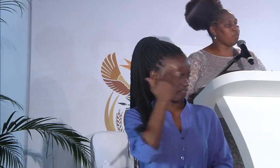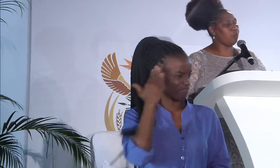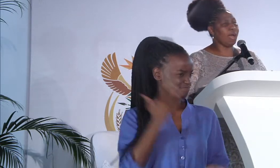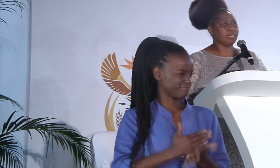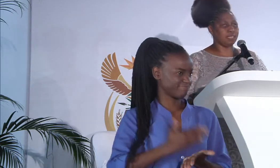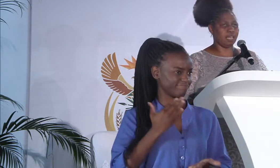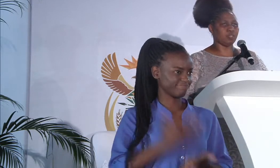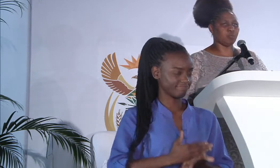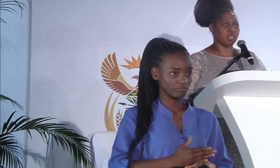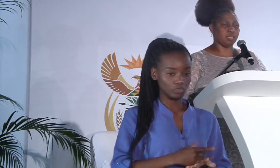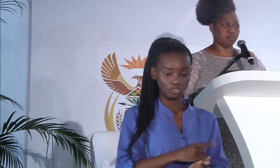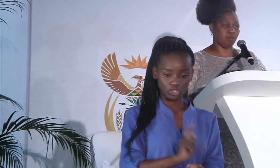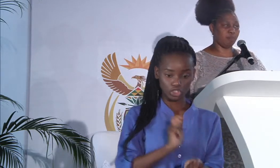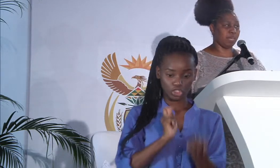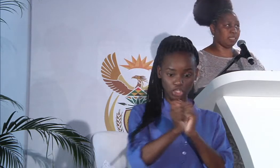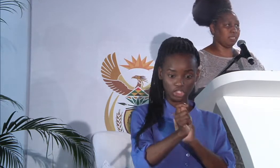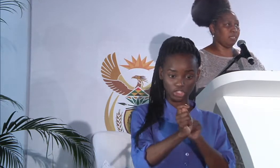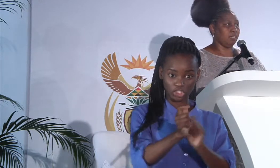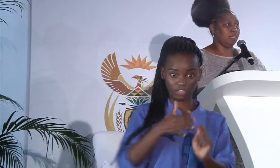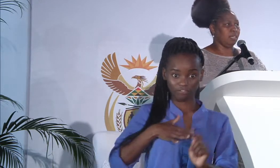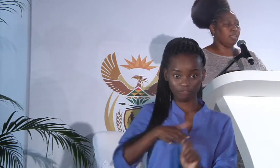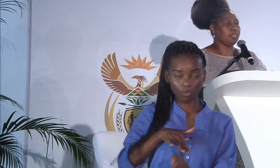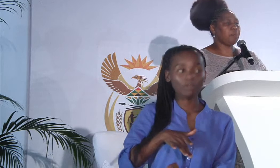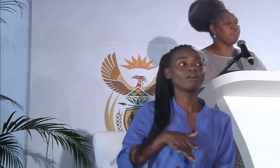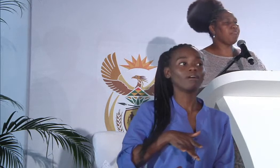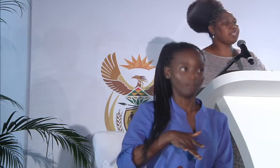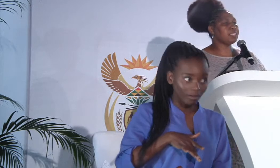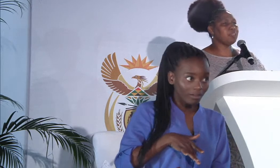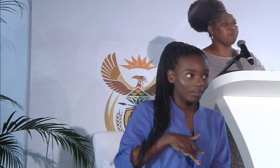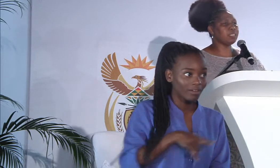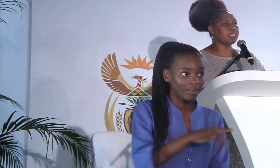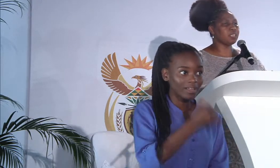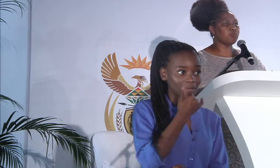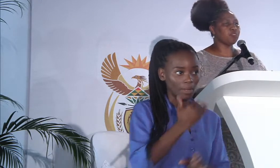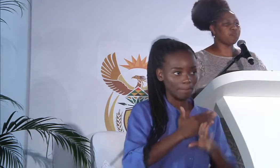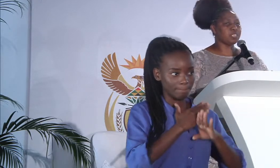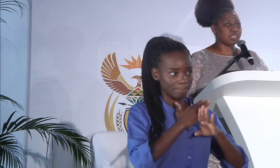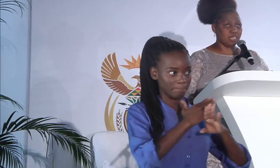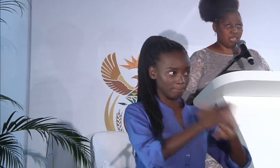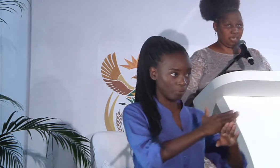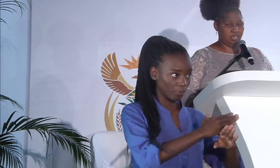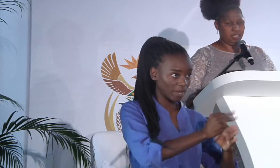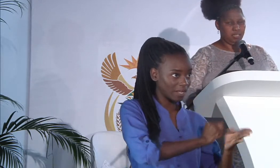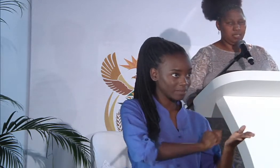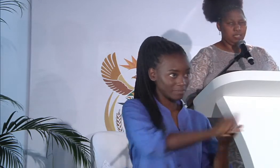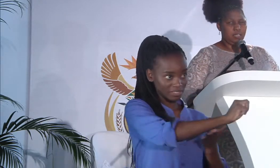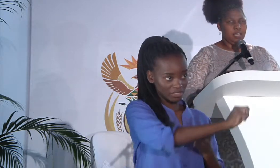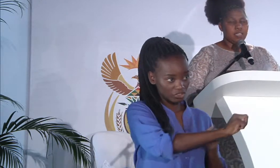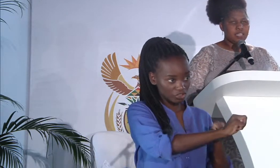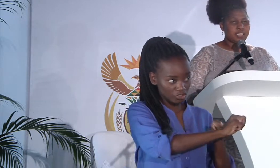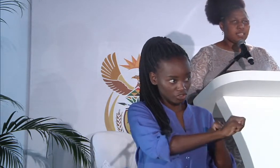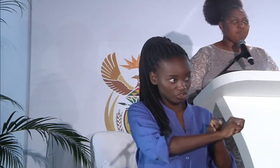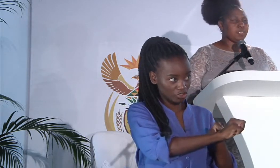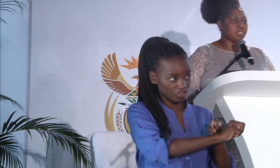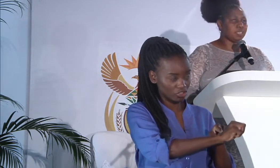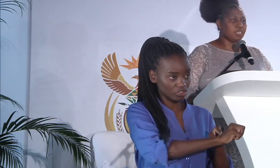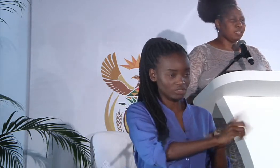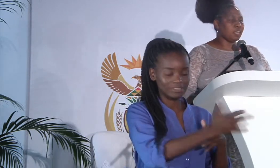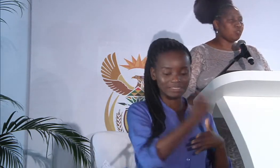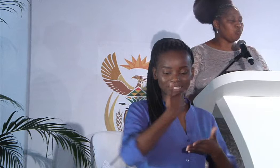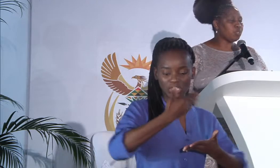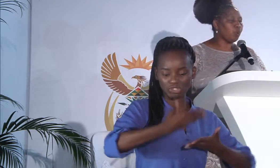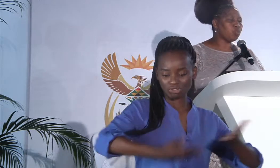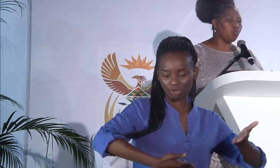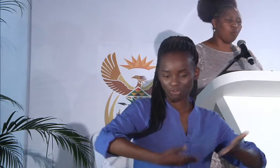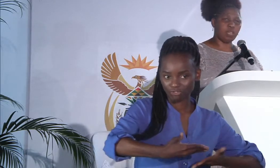we want as social development, the prevention message we've been singing, the services that then